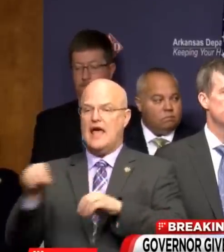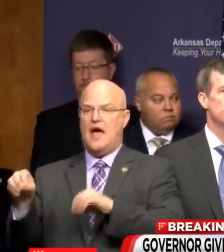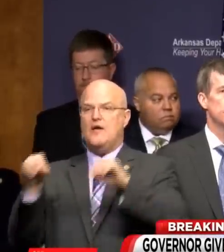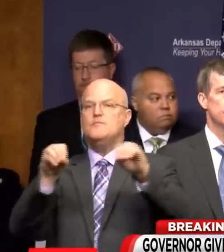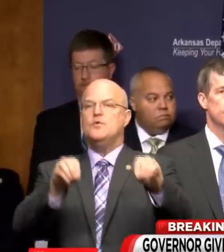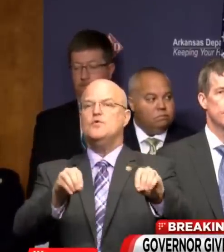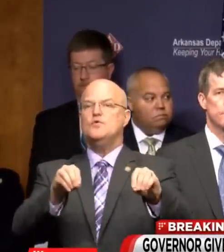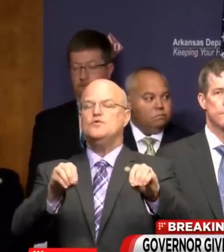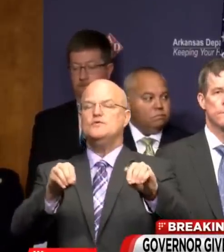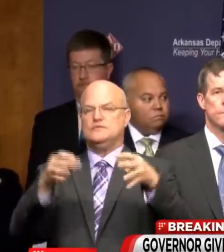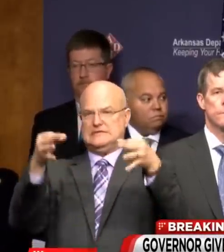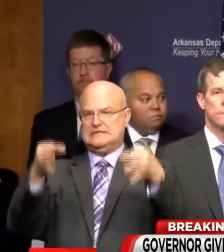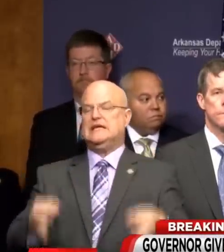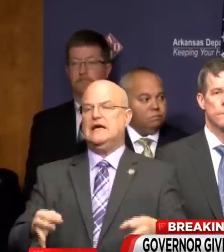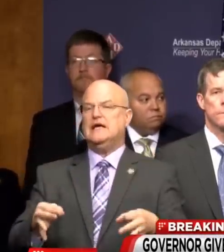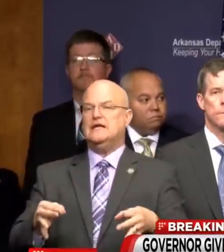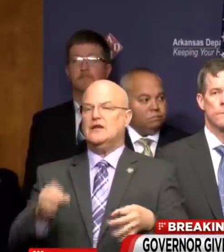to